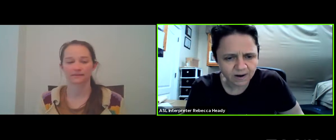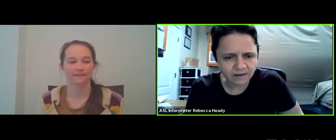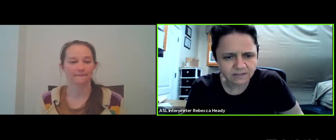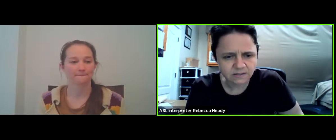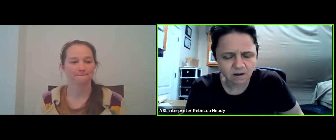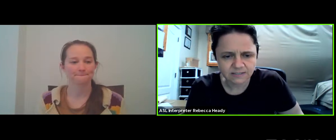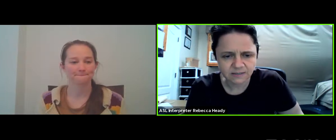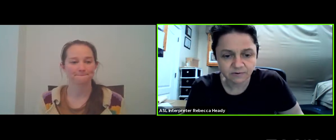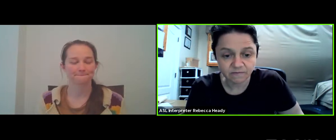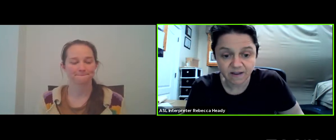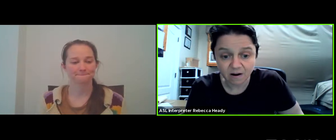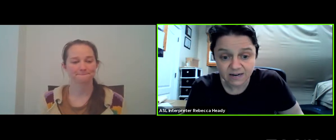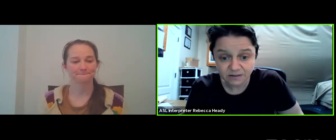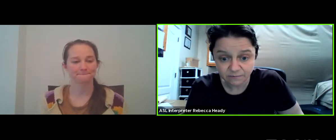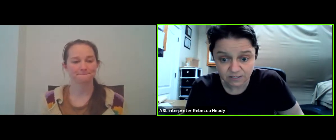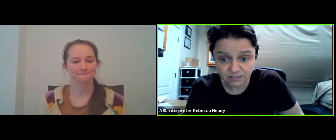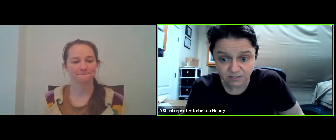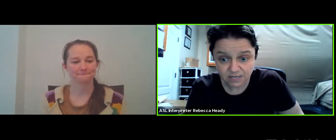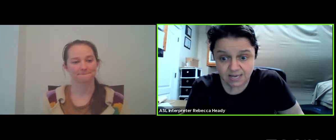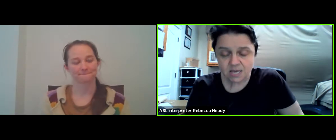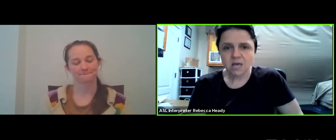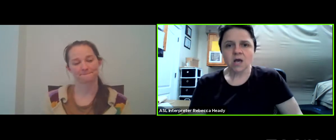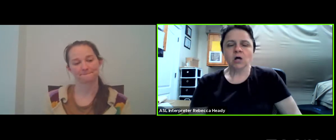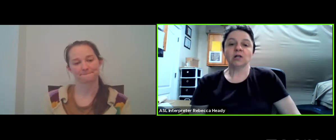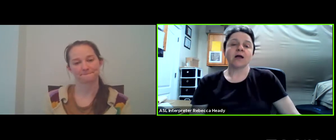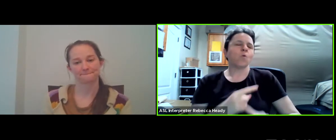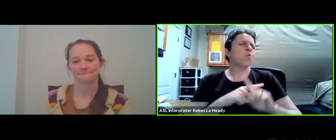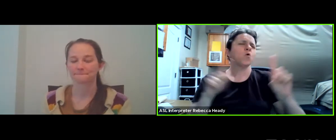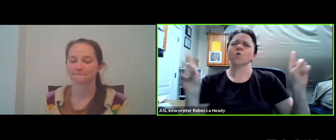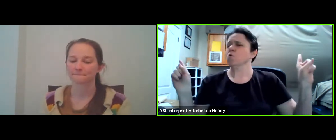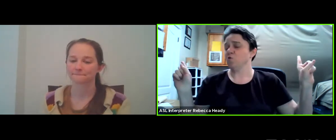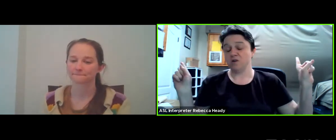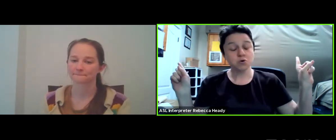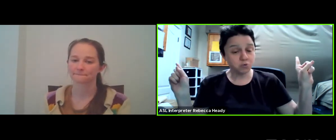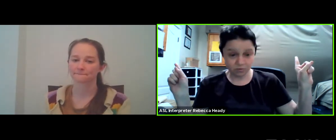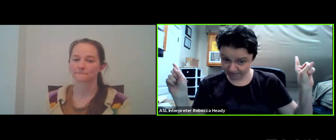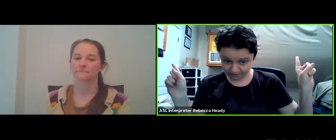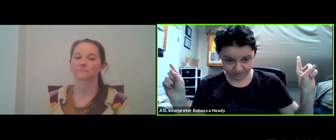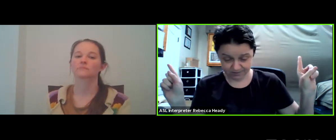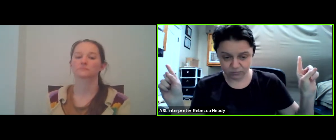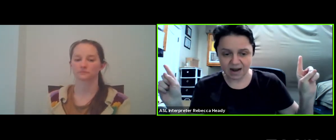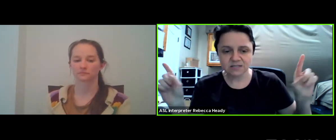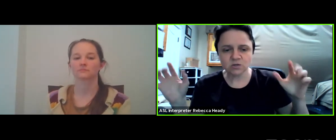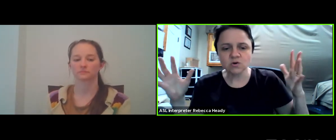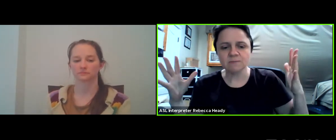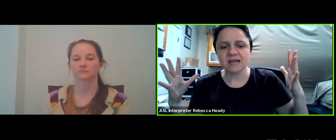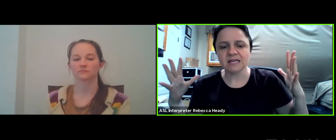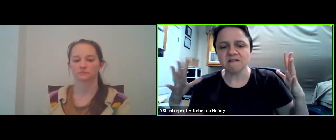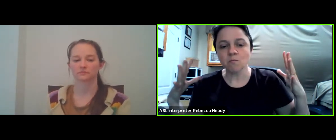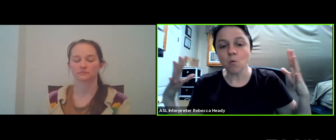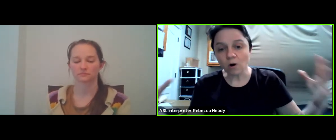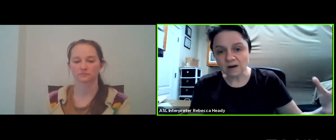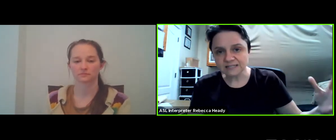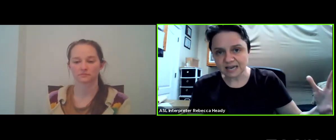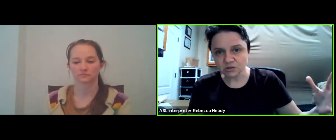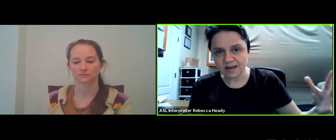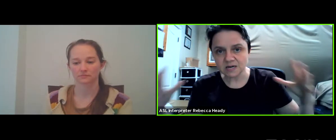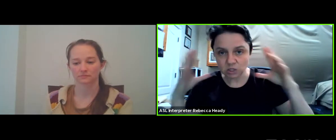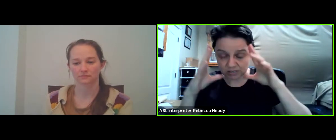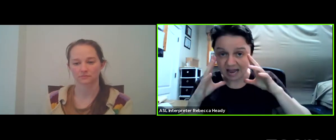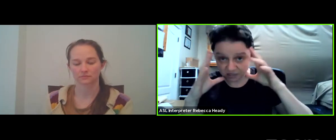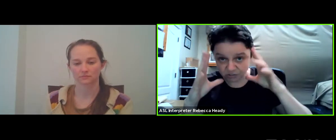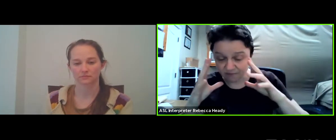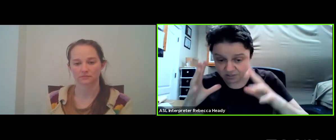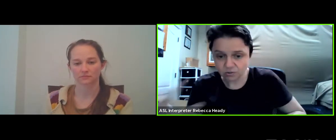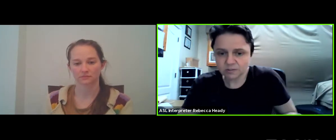to incorporate the concept of very different, like huge difference, right? So you can make it even more